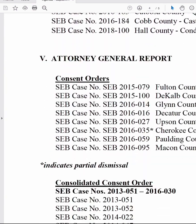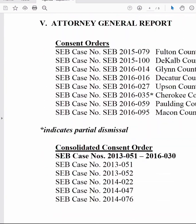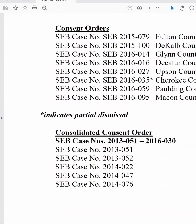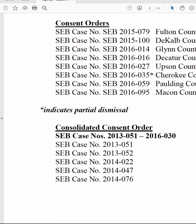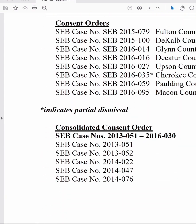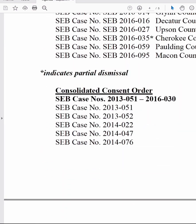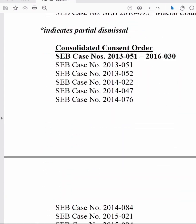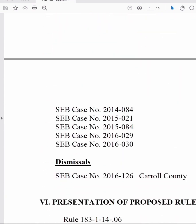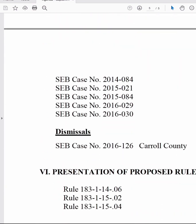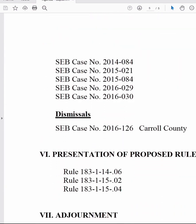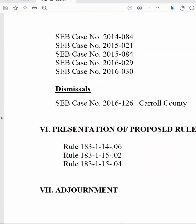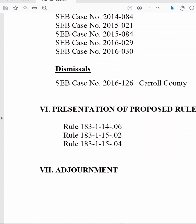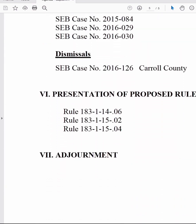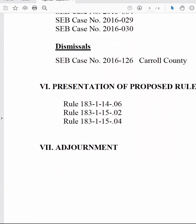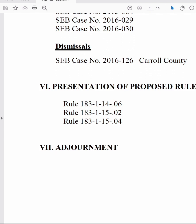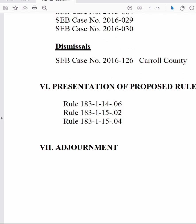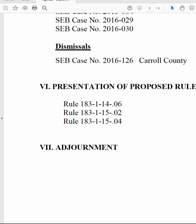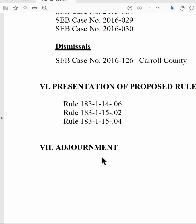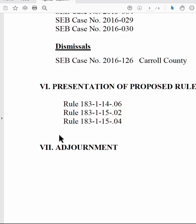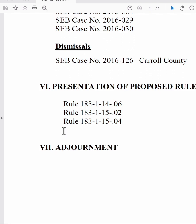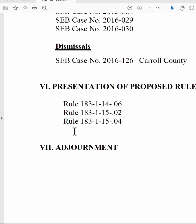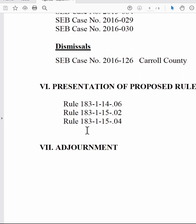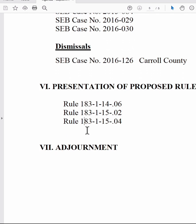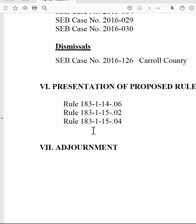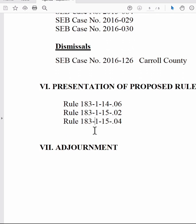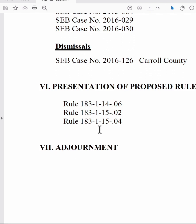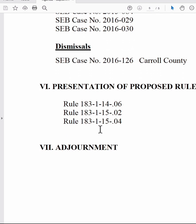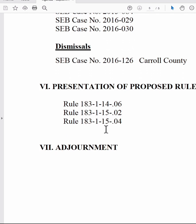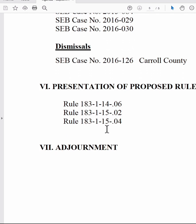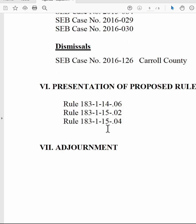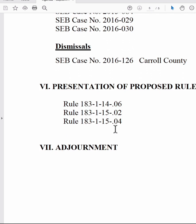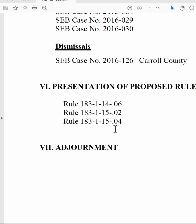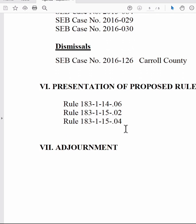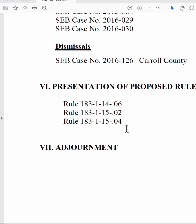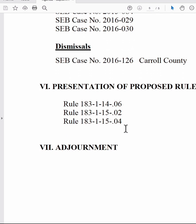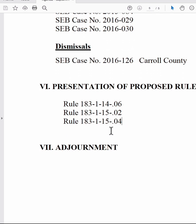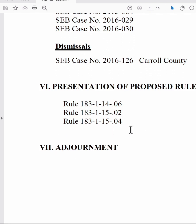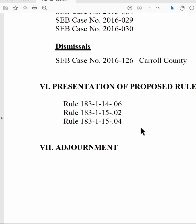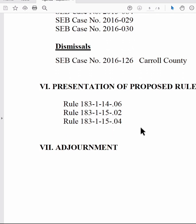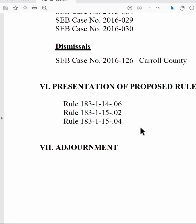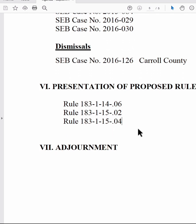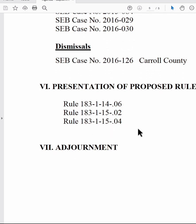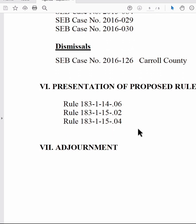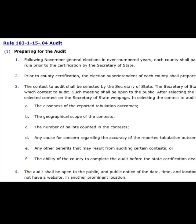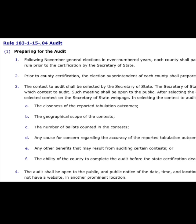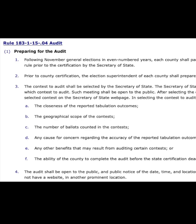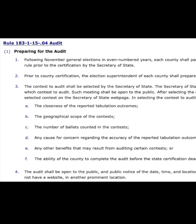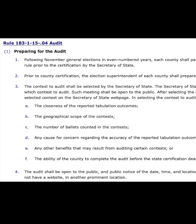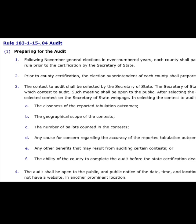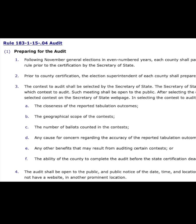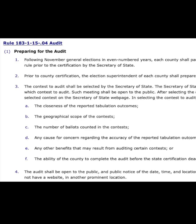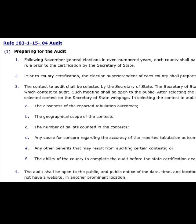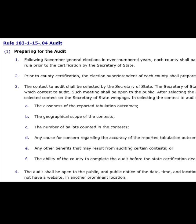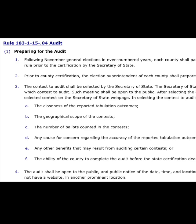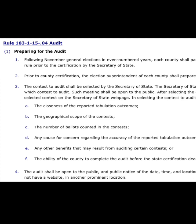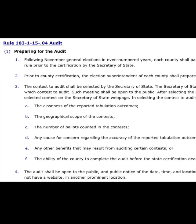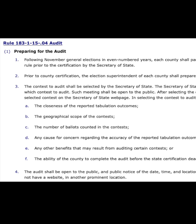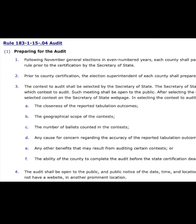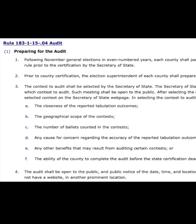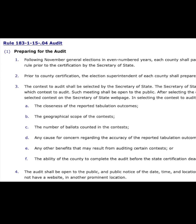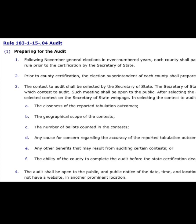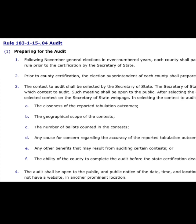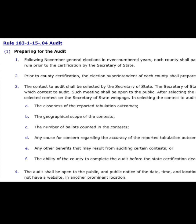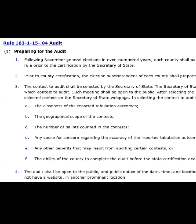183-1-15-.04, and they stuck that rule at the end of a very, very long day's agenda, almost as if they didn't want anyone to hear about it. The rule has two